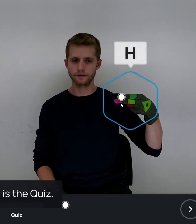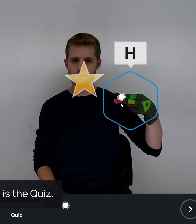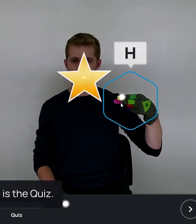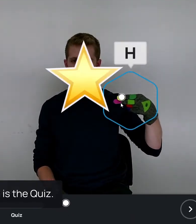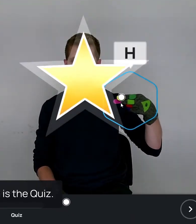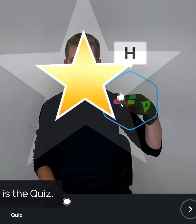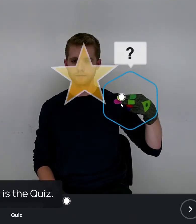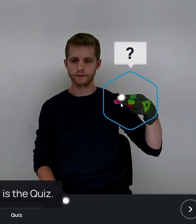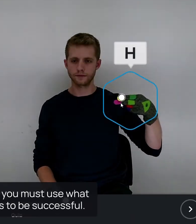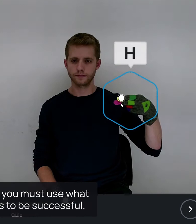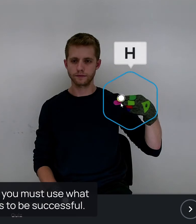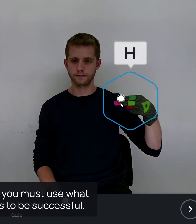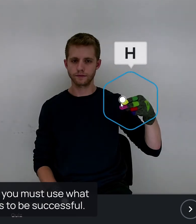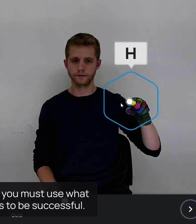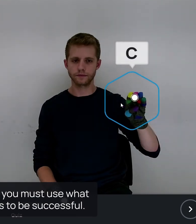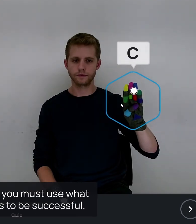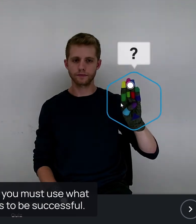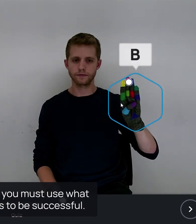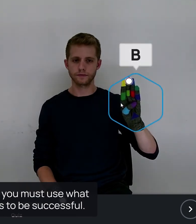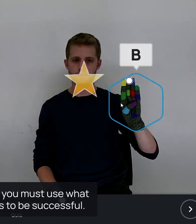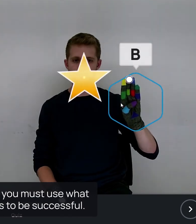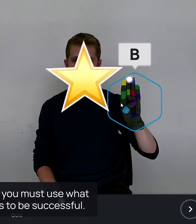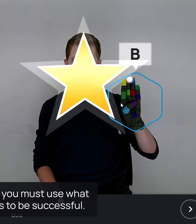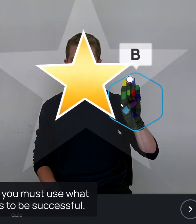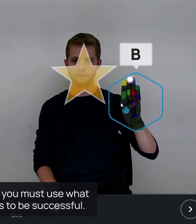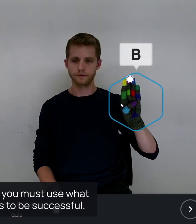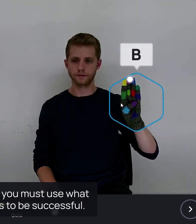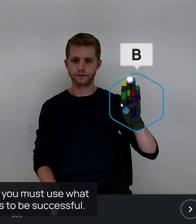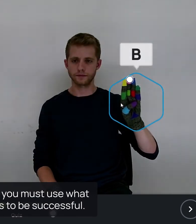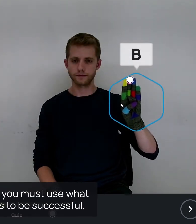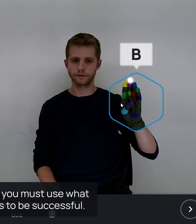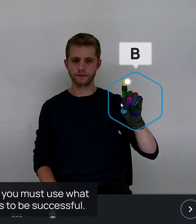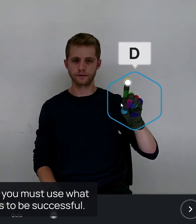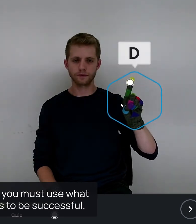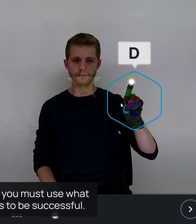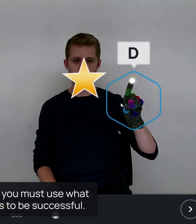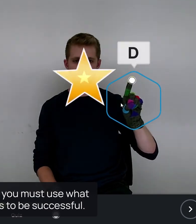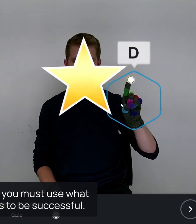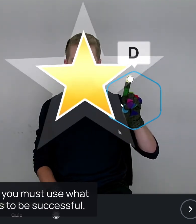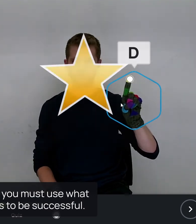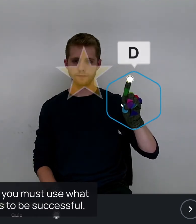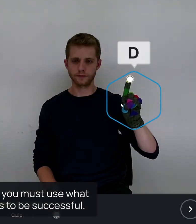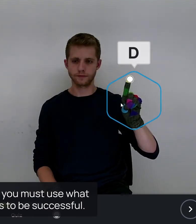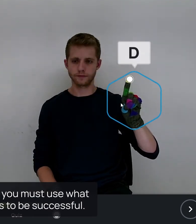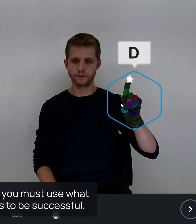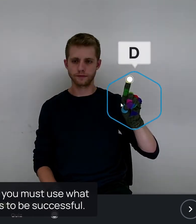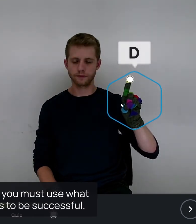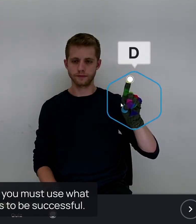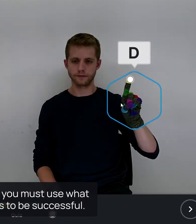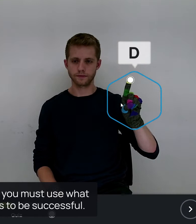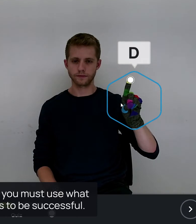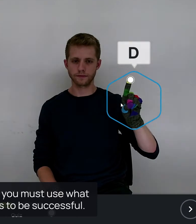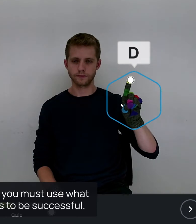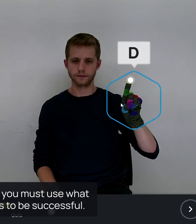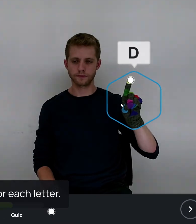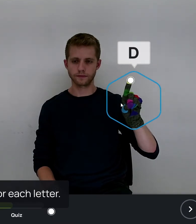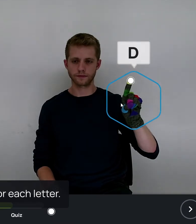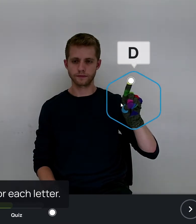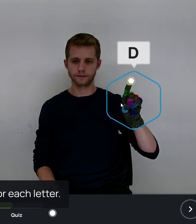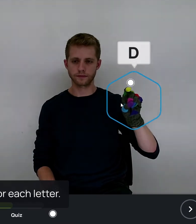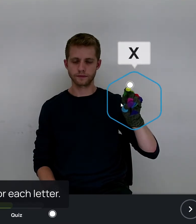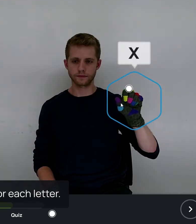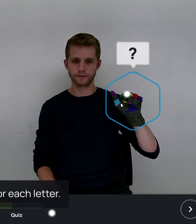each lesson is the quiz. Here, you won't have any clues, and you must use what you've learned in the previous sections to be